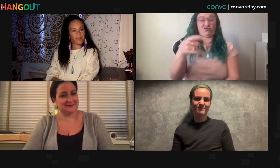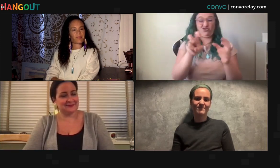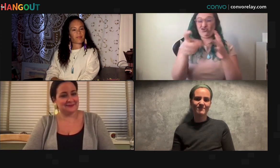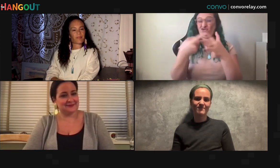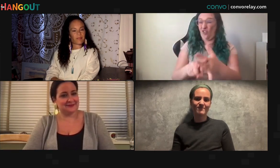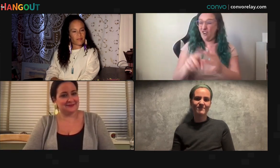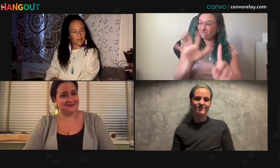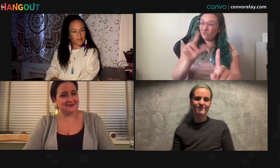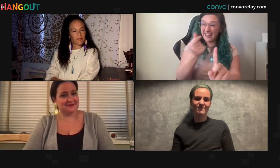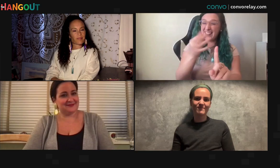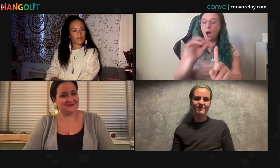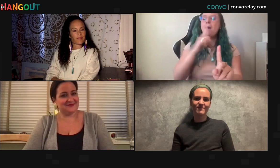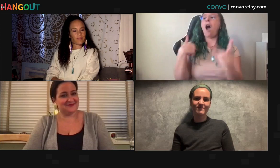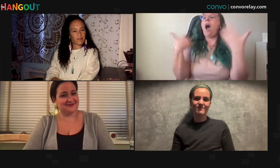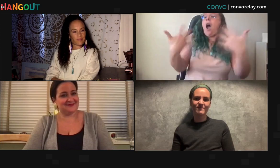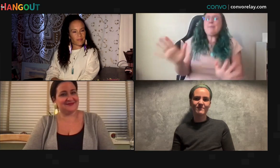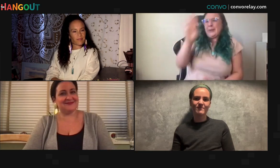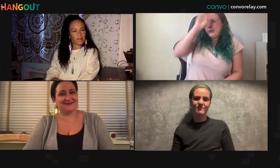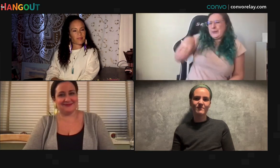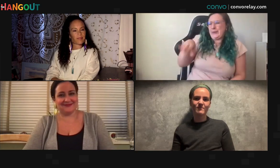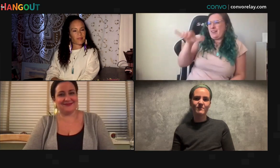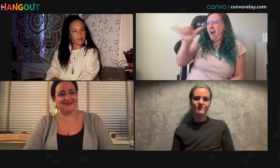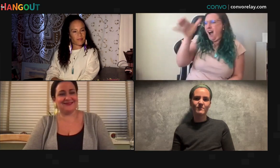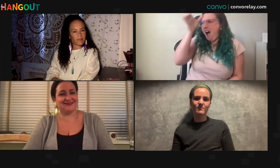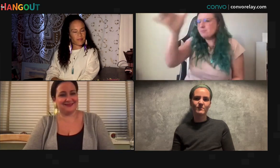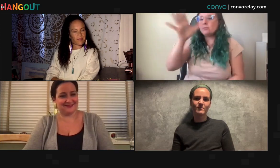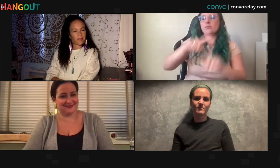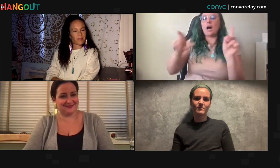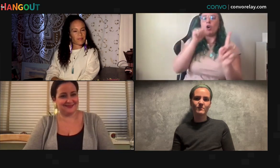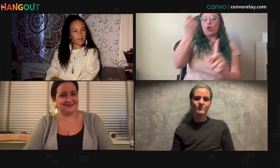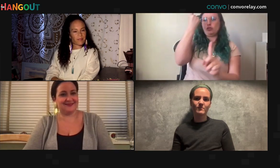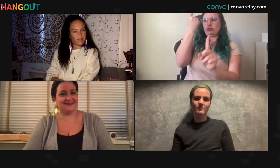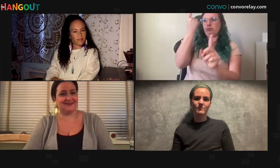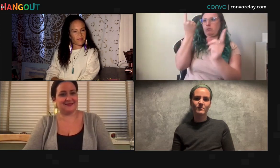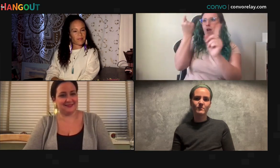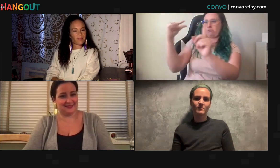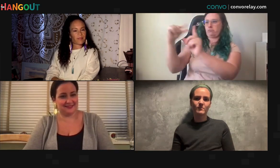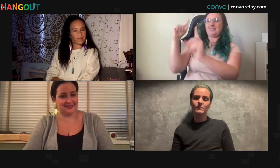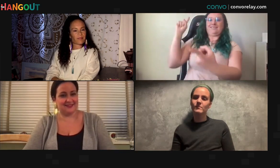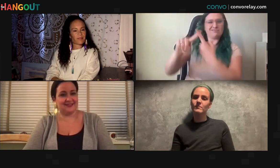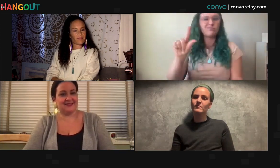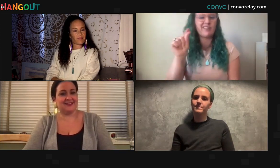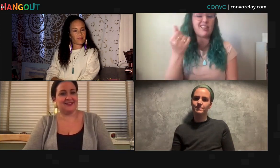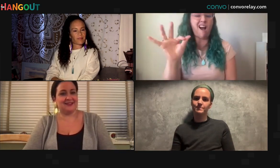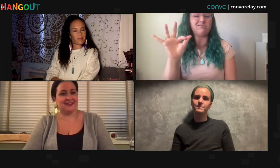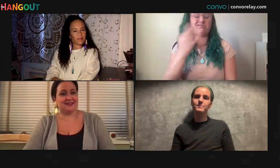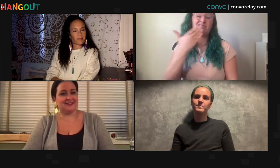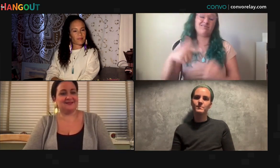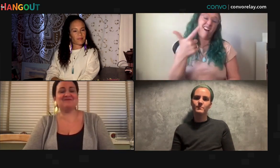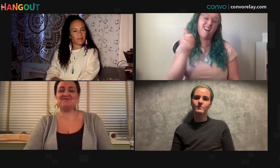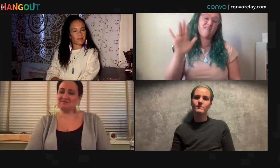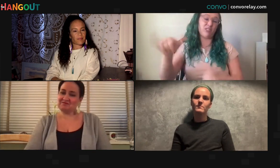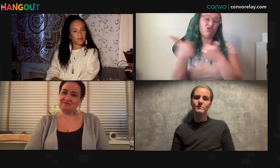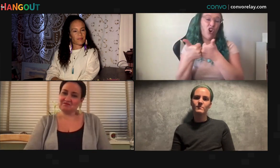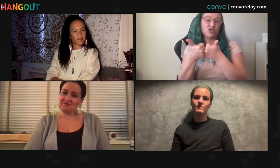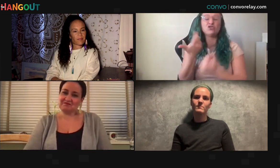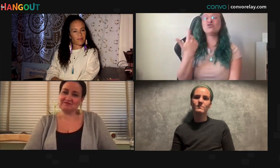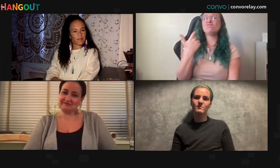and the law of manifestation and Newton's law. And I knew that concept was there, but I didn't understand what the